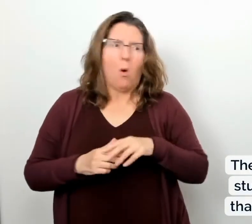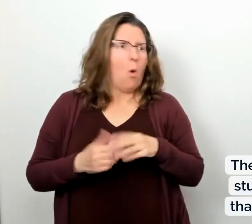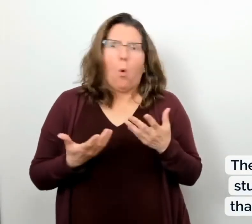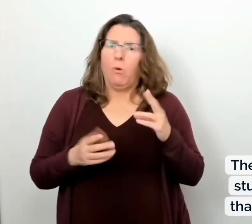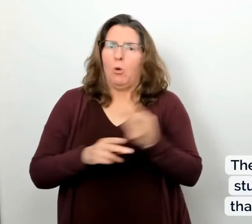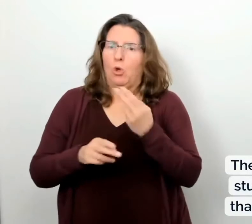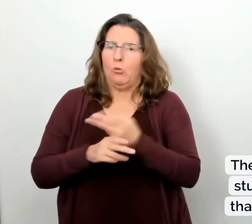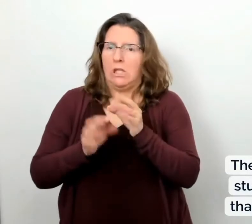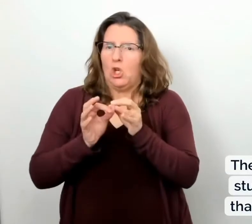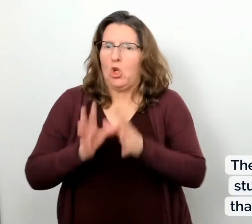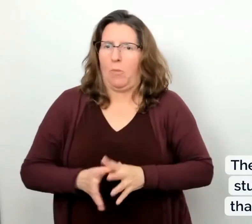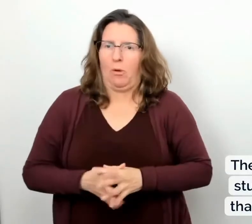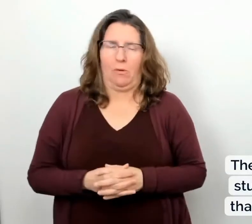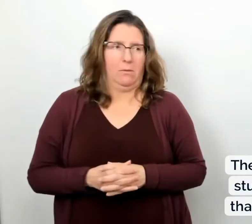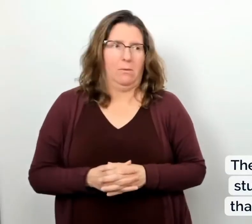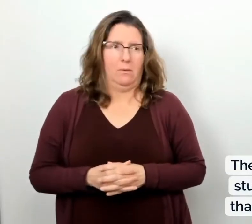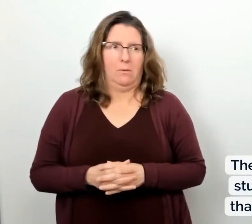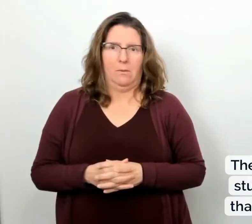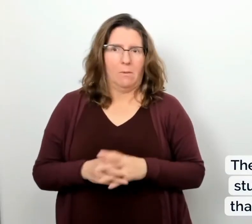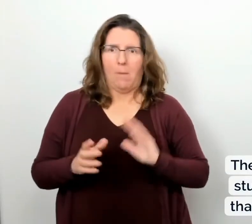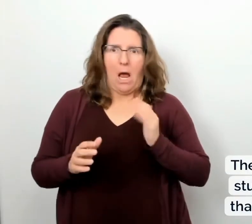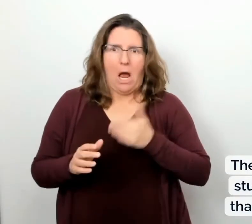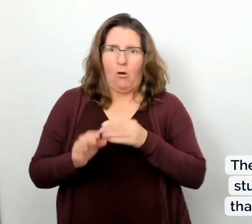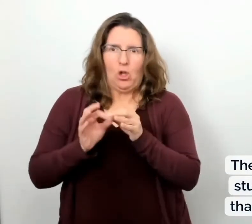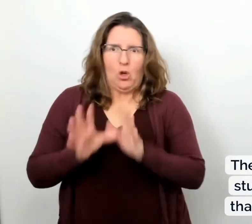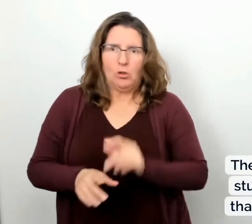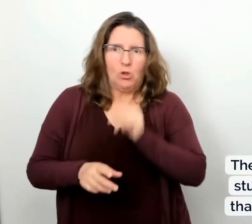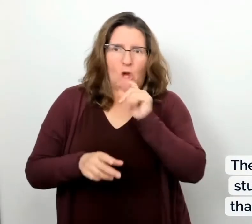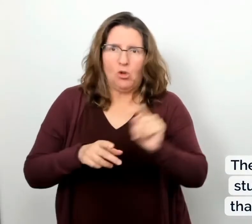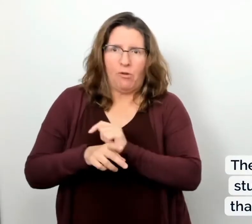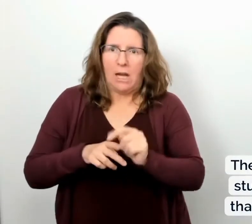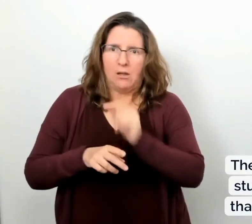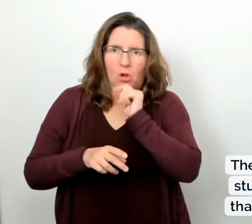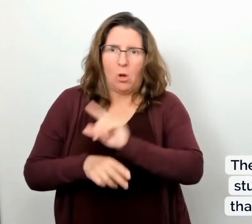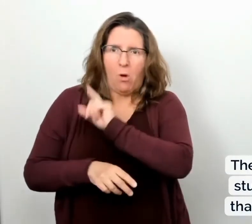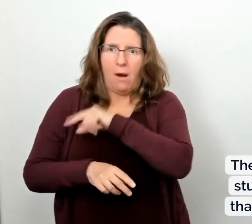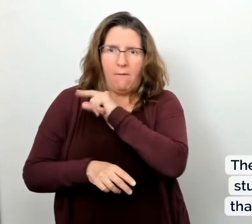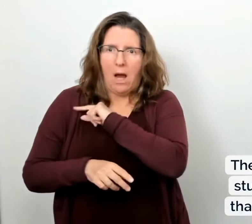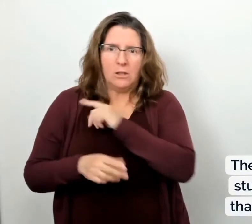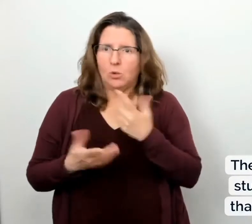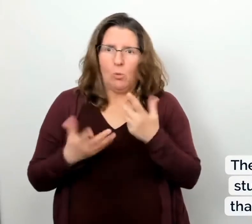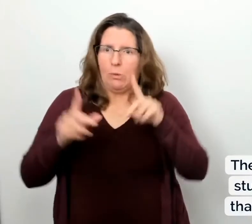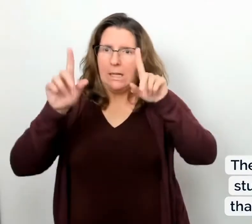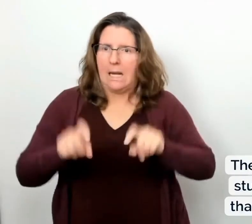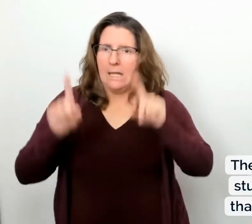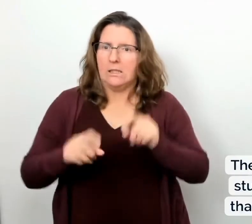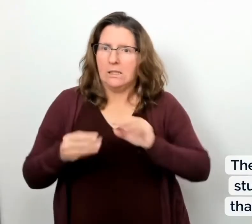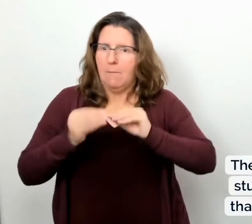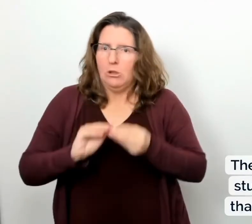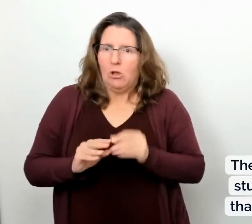psychologist and asked how they were going to communicate with the student during the testing. The response was that an interpreter would be brought in. I countered that the